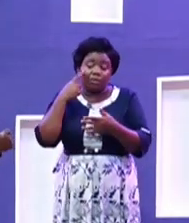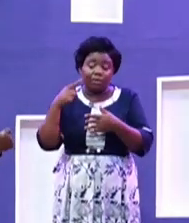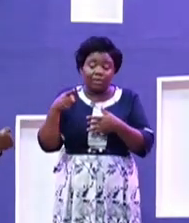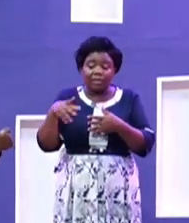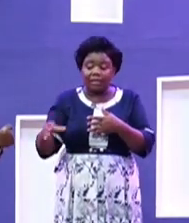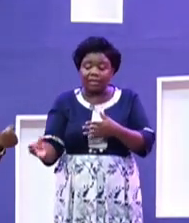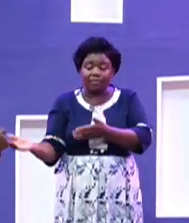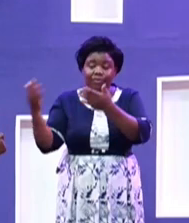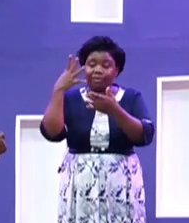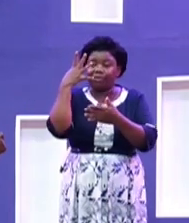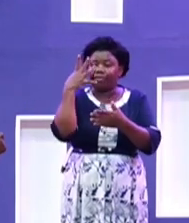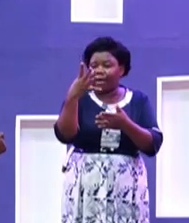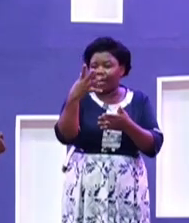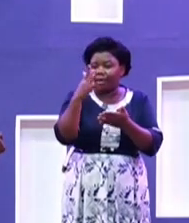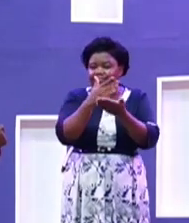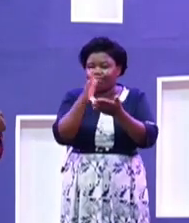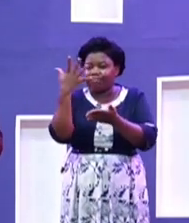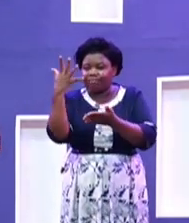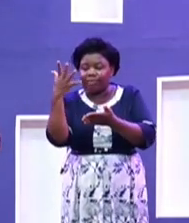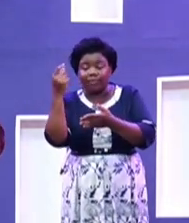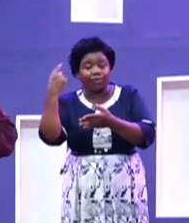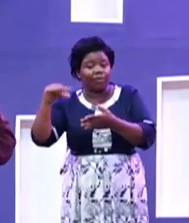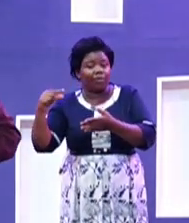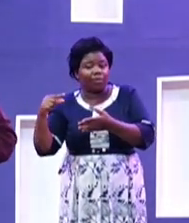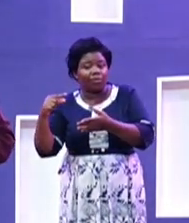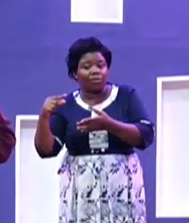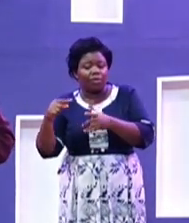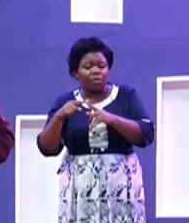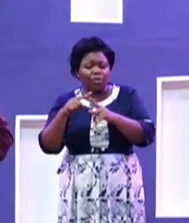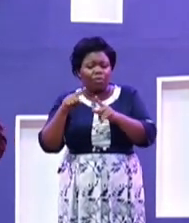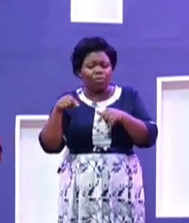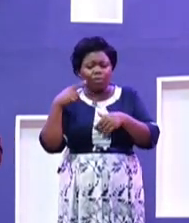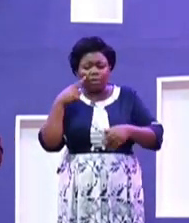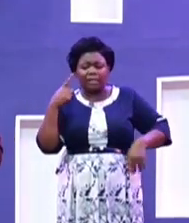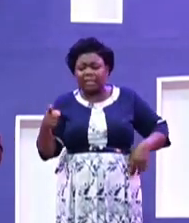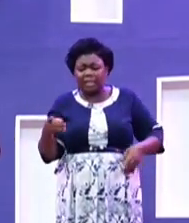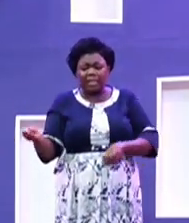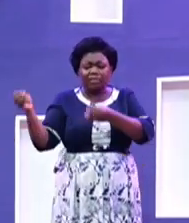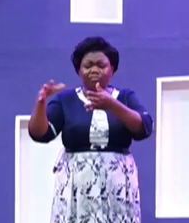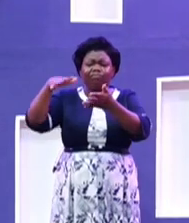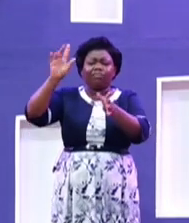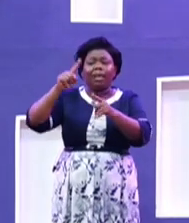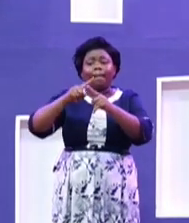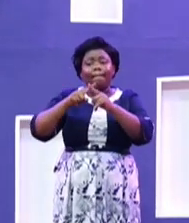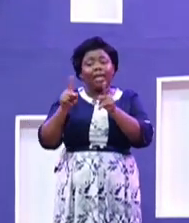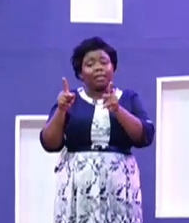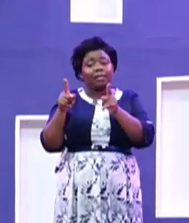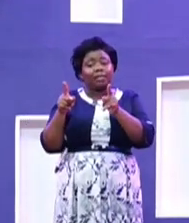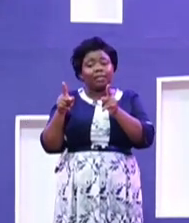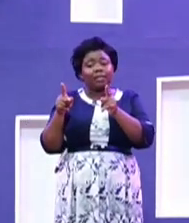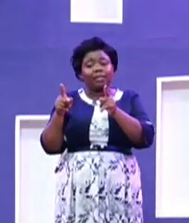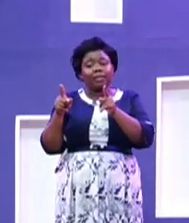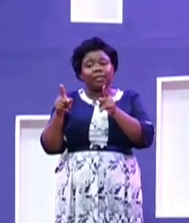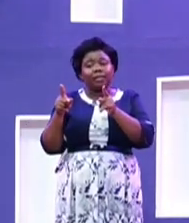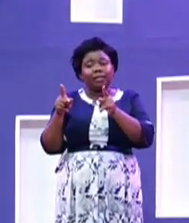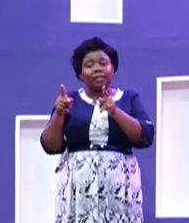zaabu bitundutundu bya zaabu fe tugamba awaddeyo nnyo naye ono alaba ng'omukyala